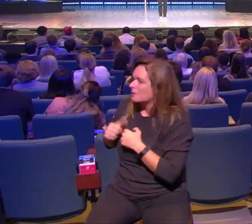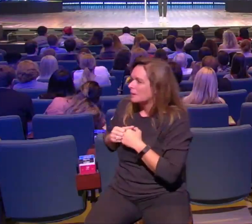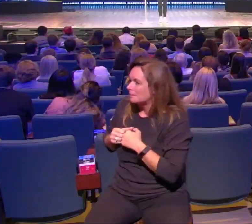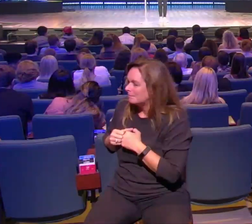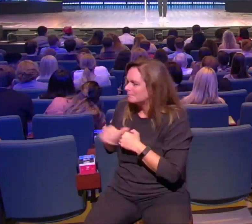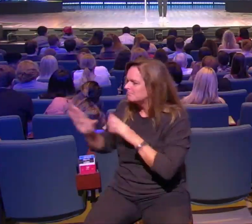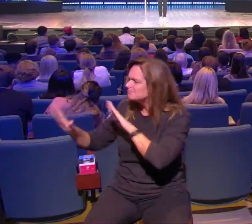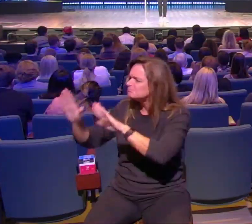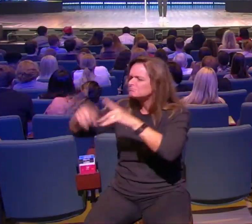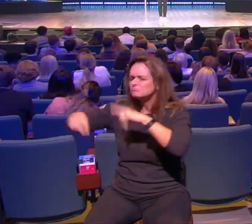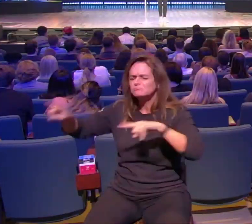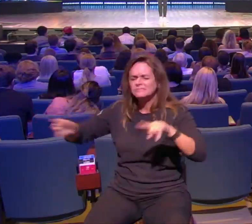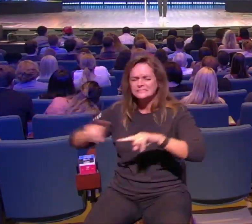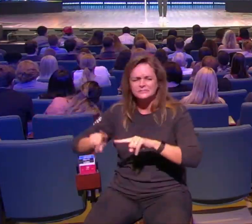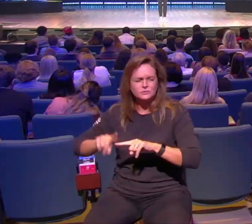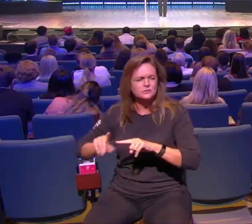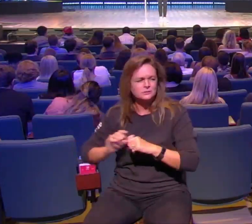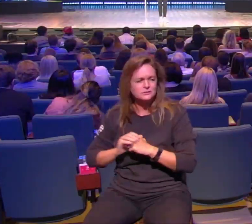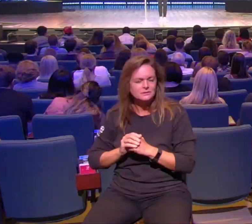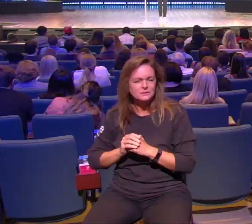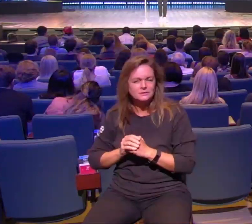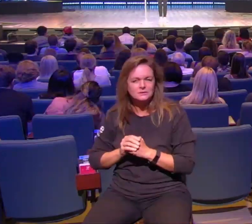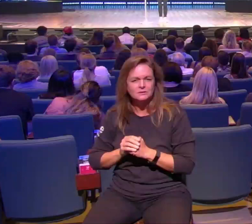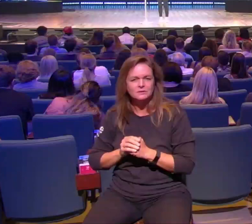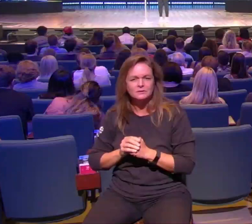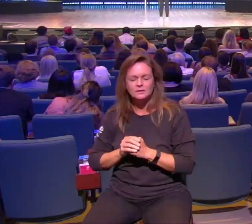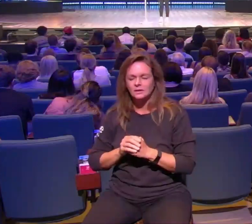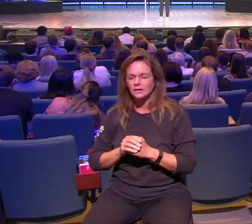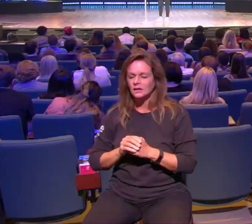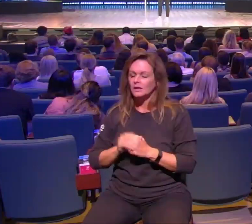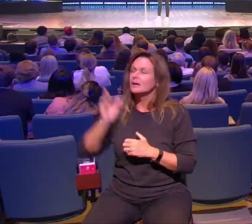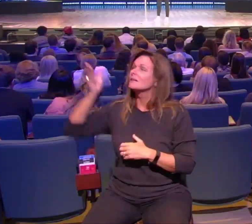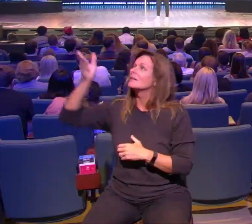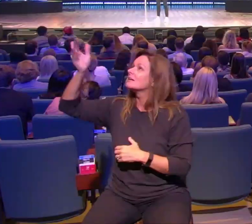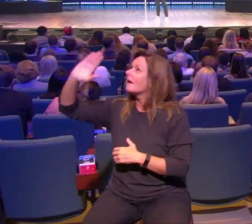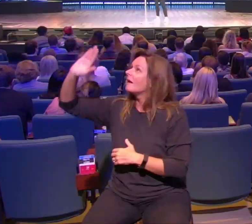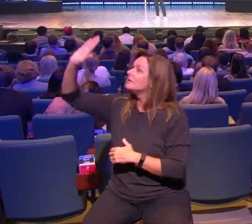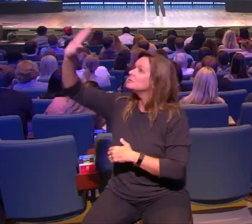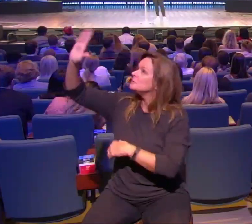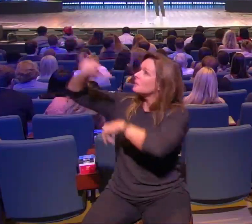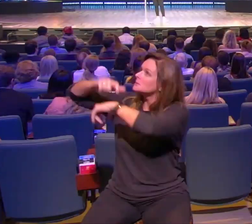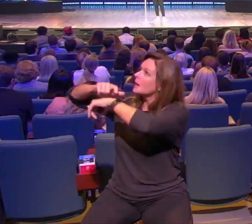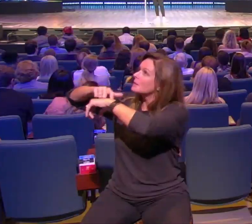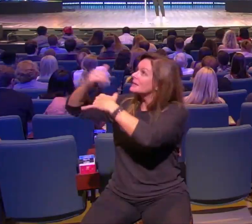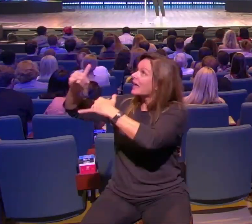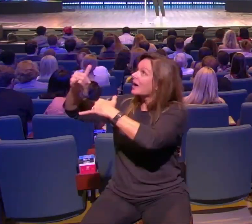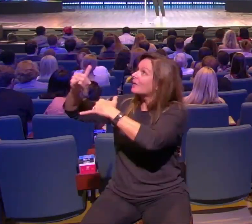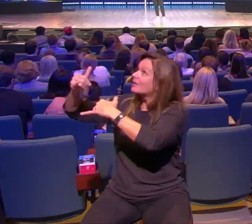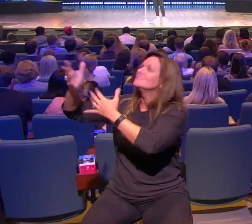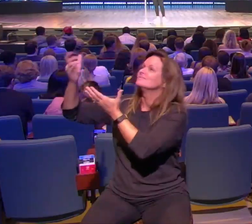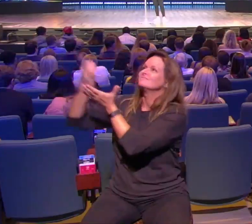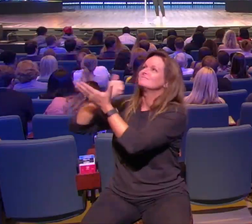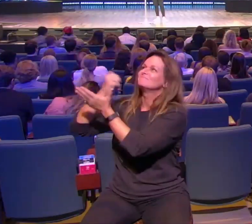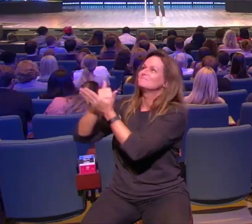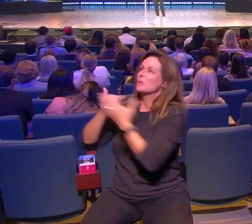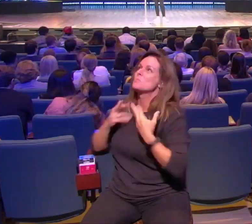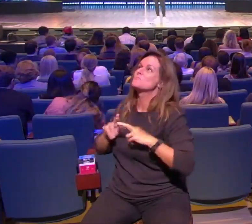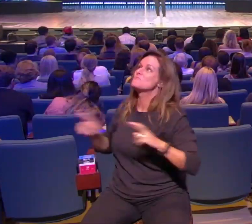season. And as we close, I just have one challenge for you, and that is